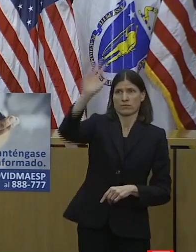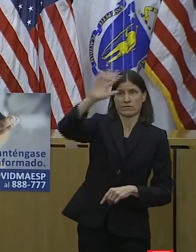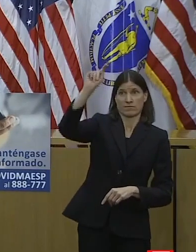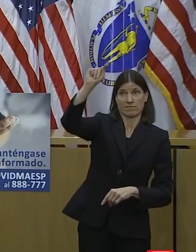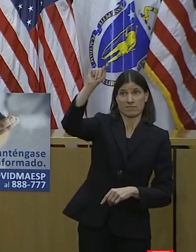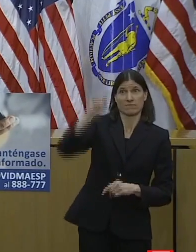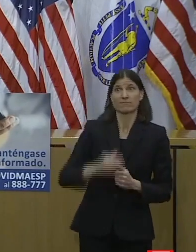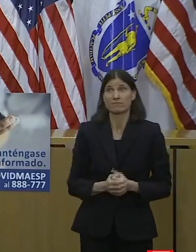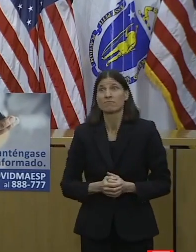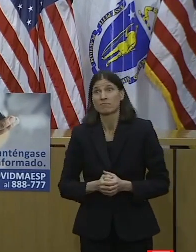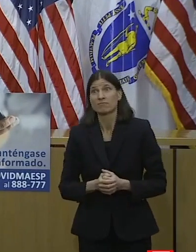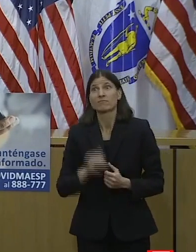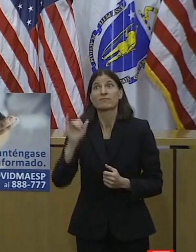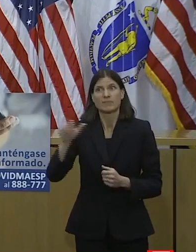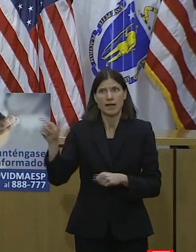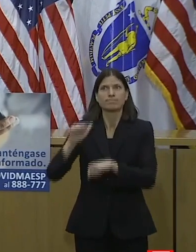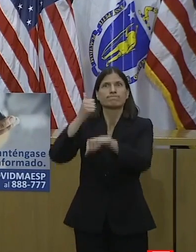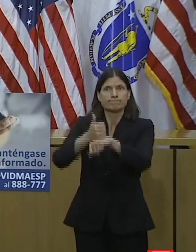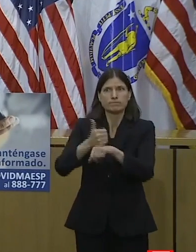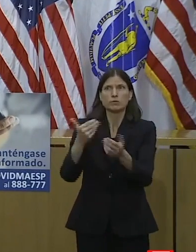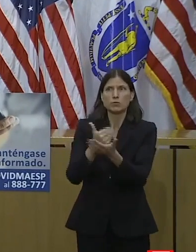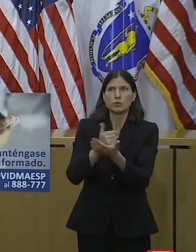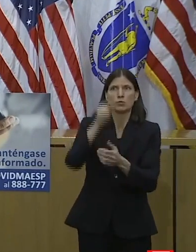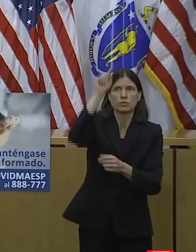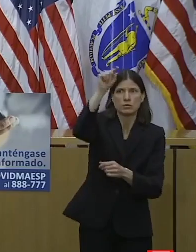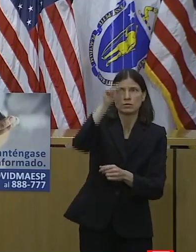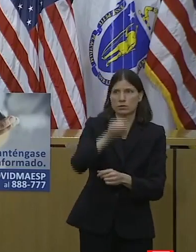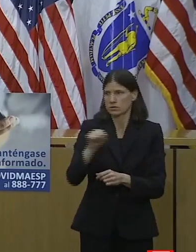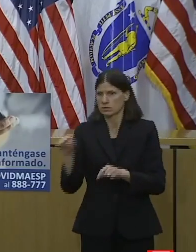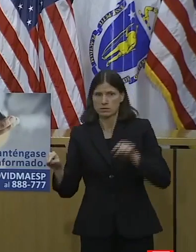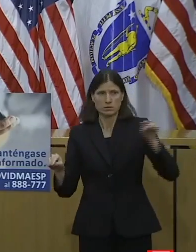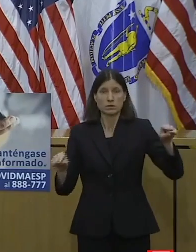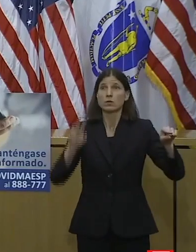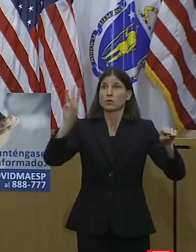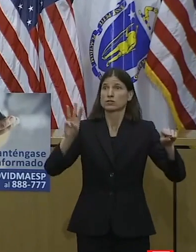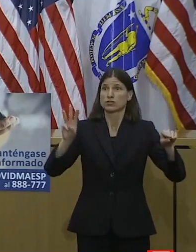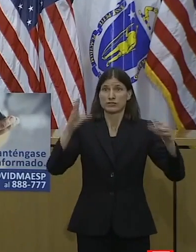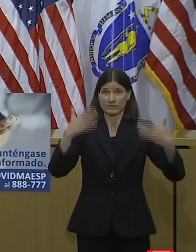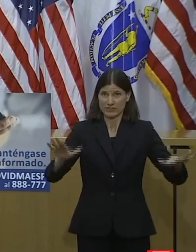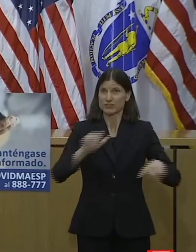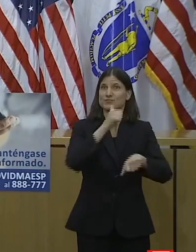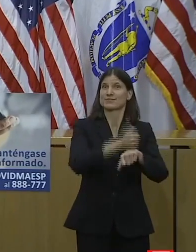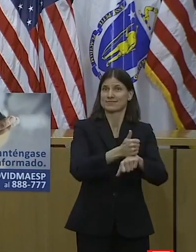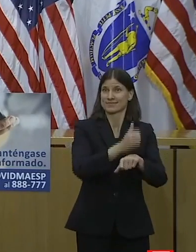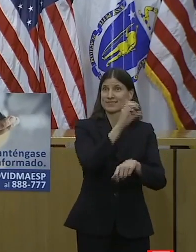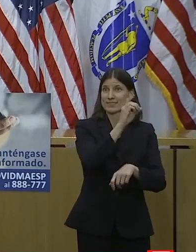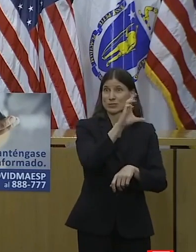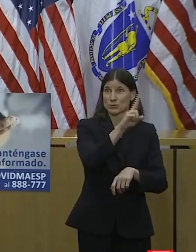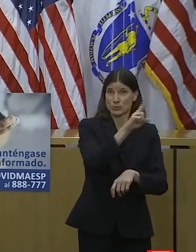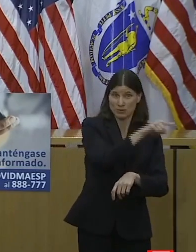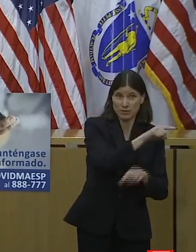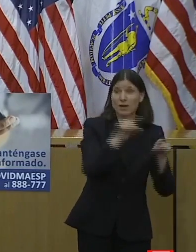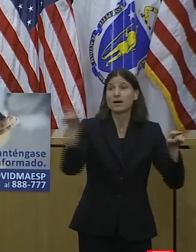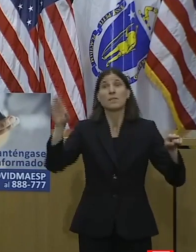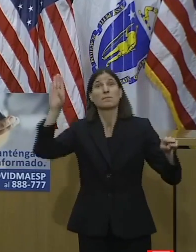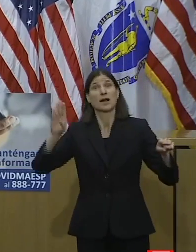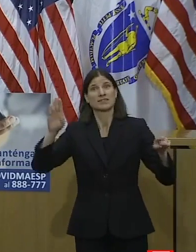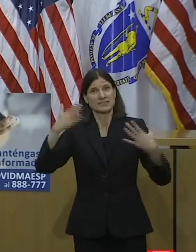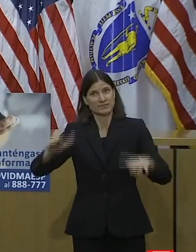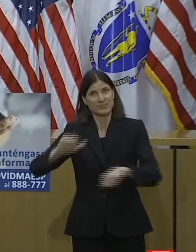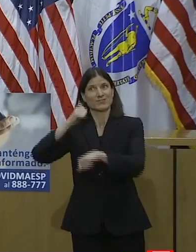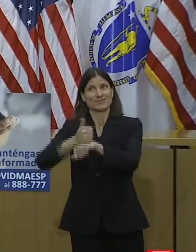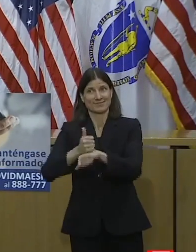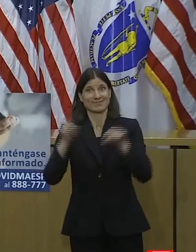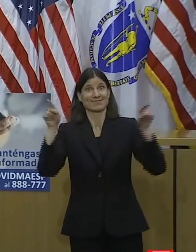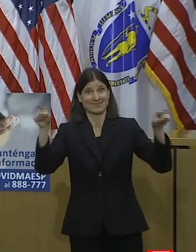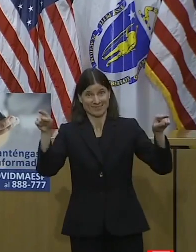one at the DCU Center in Worcester and the other at the BCEC in Boston. The beds in these facilities will